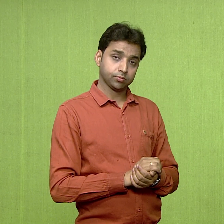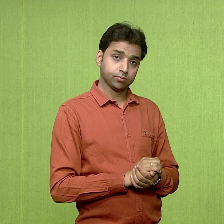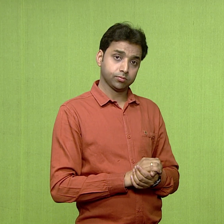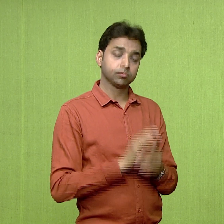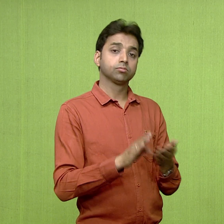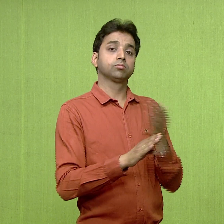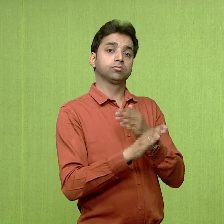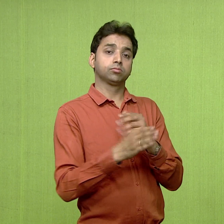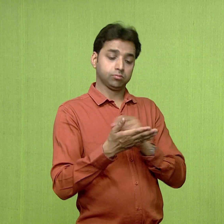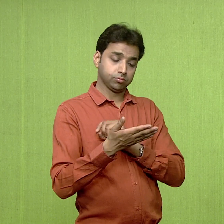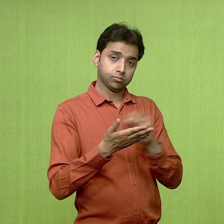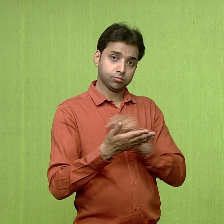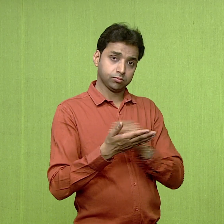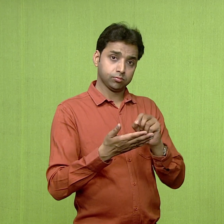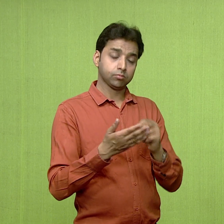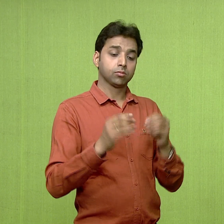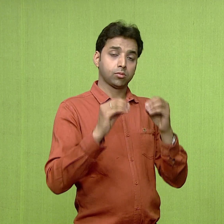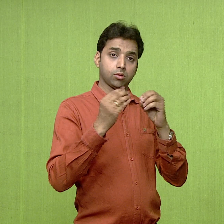wrote Aryabhatiya,